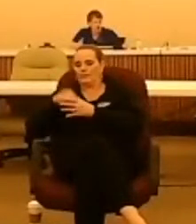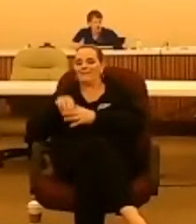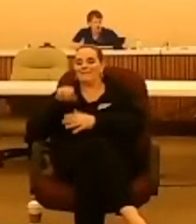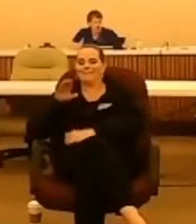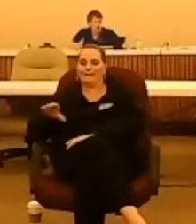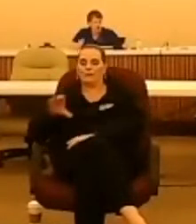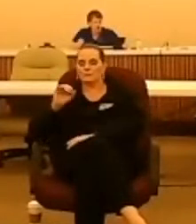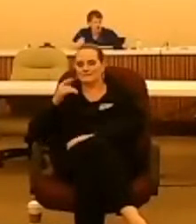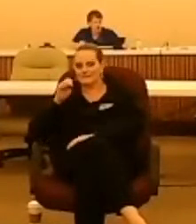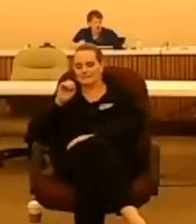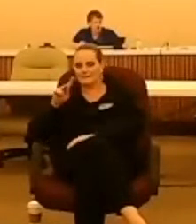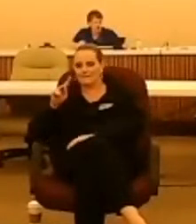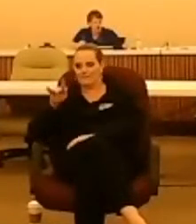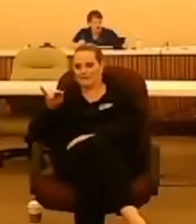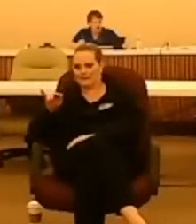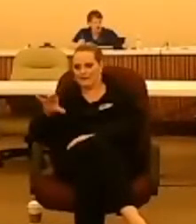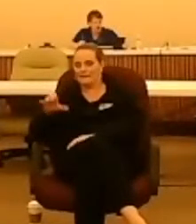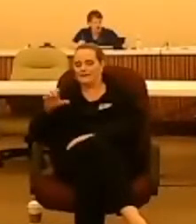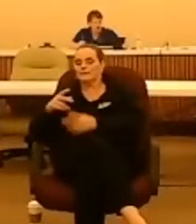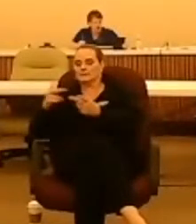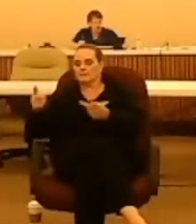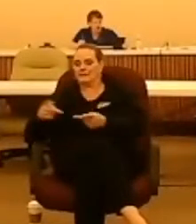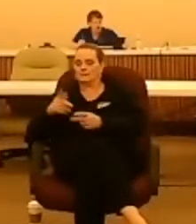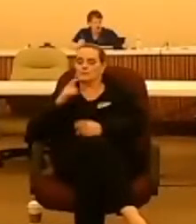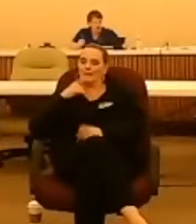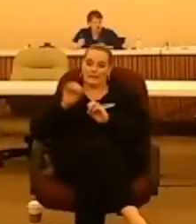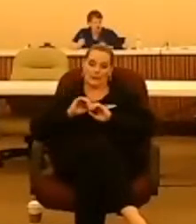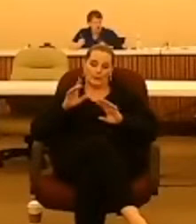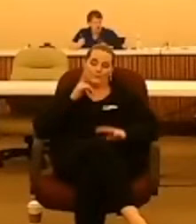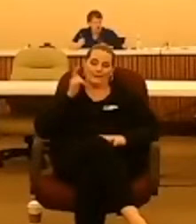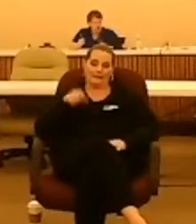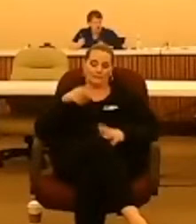so they make it clear that they have to do that